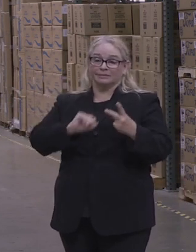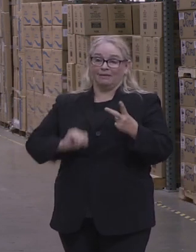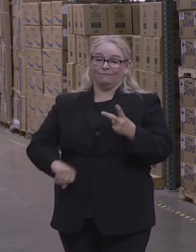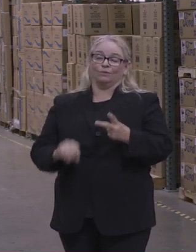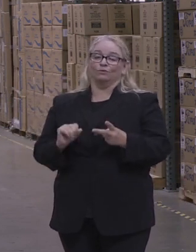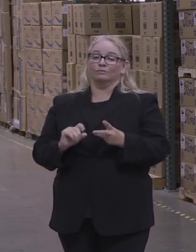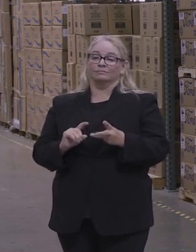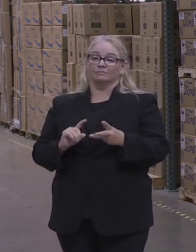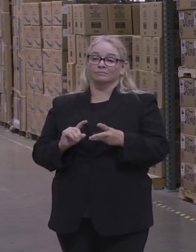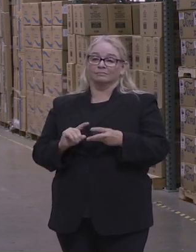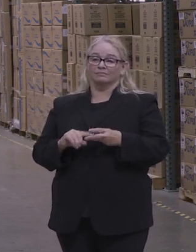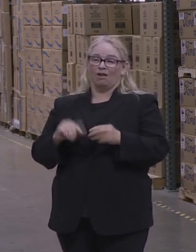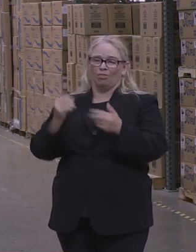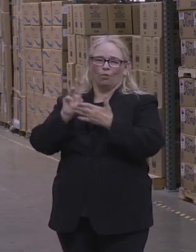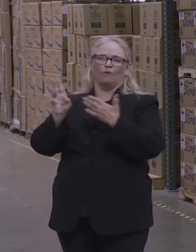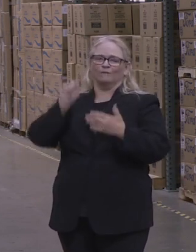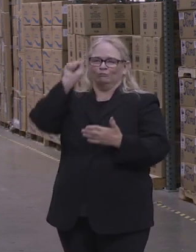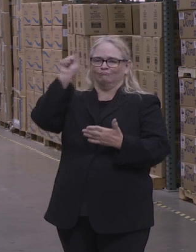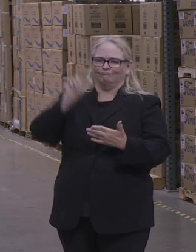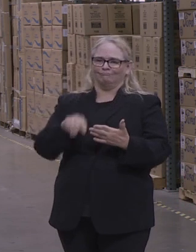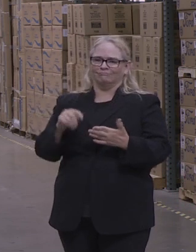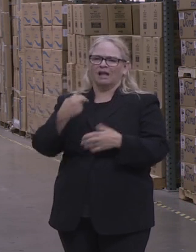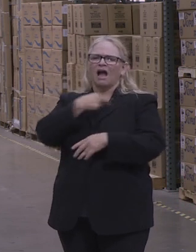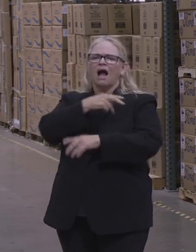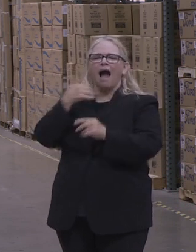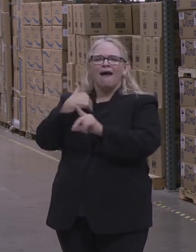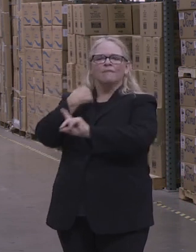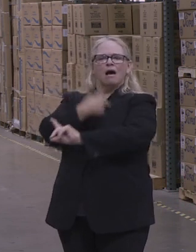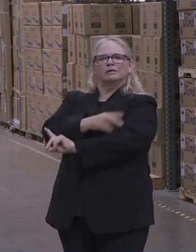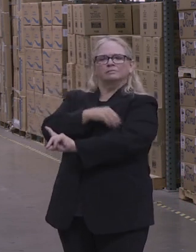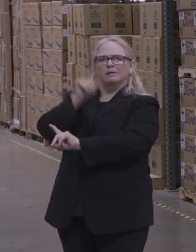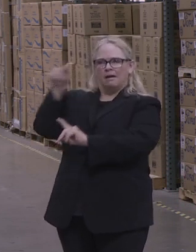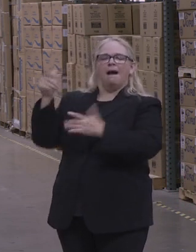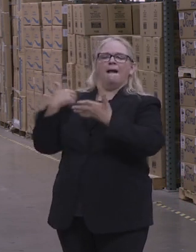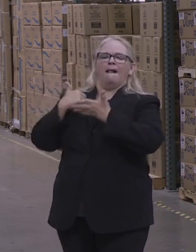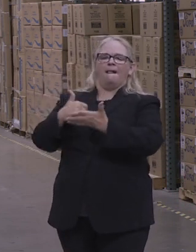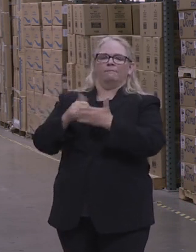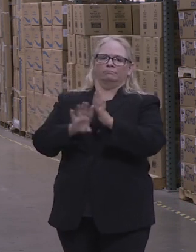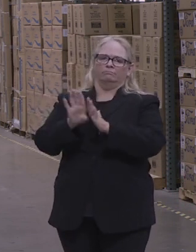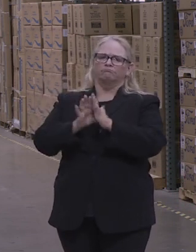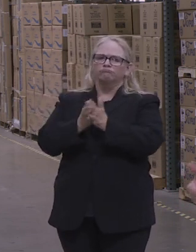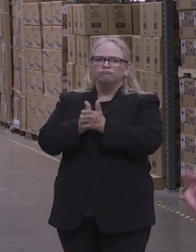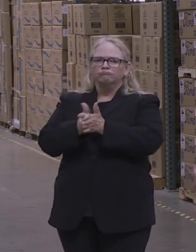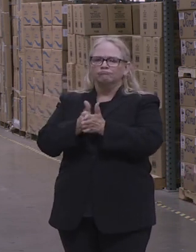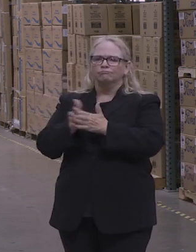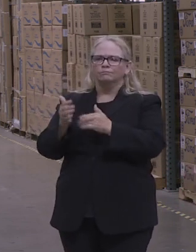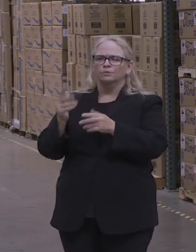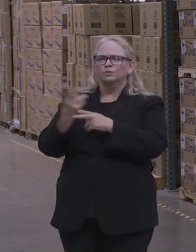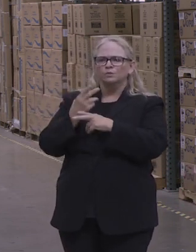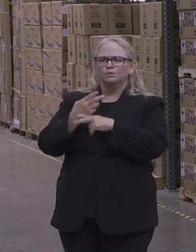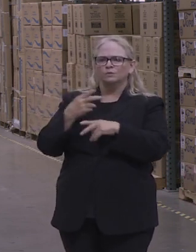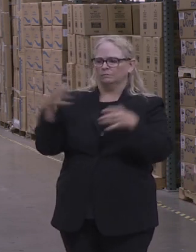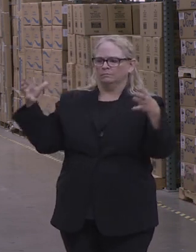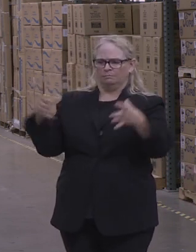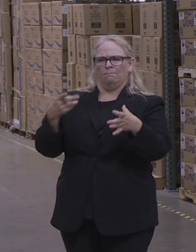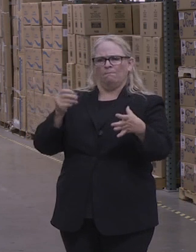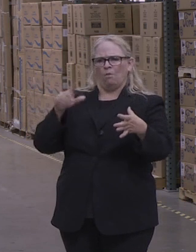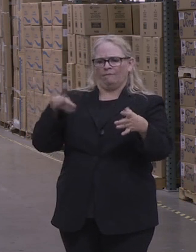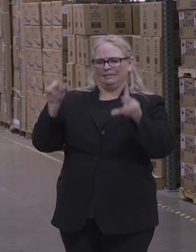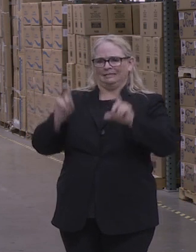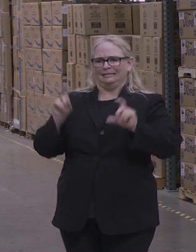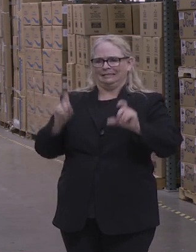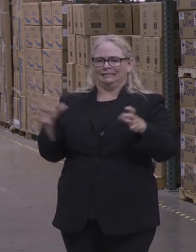university medical systems have been eager to move forward with the pool testing approach, now with more clarification that